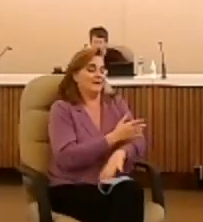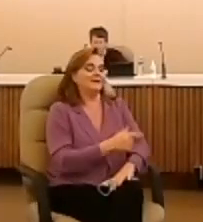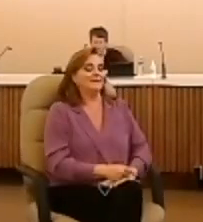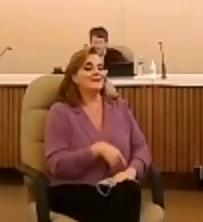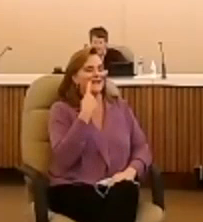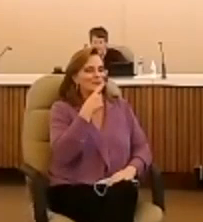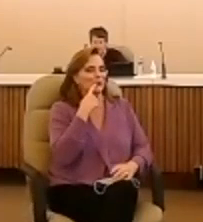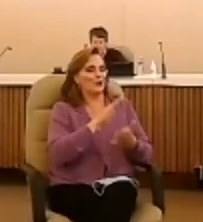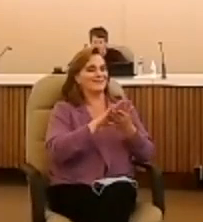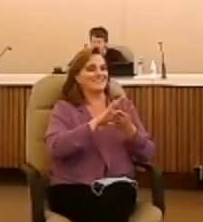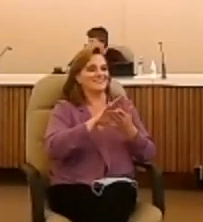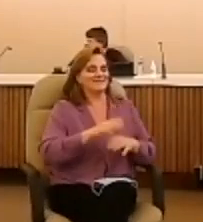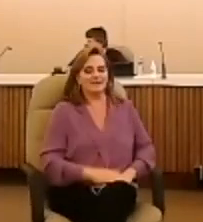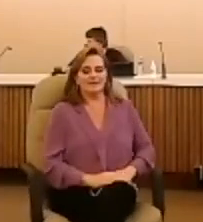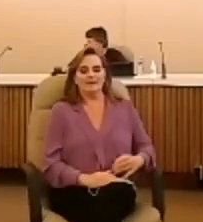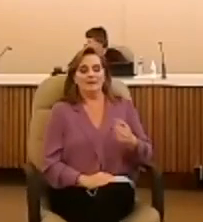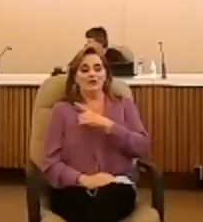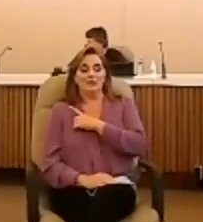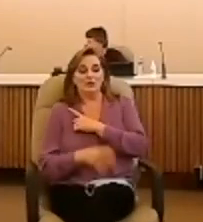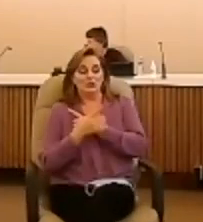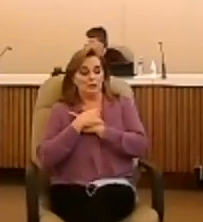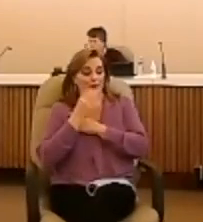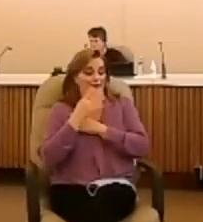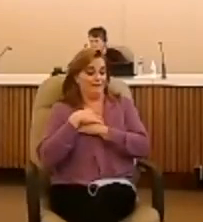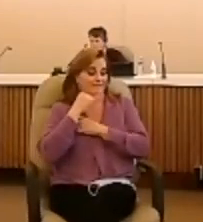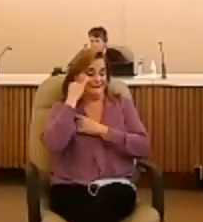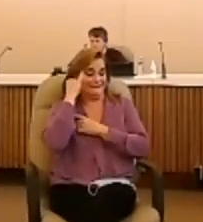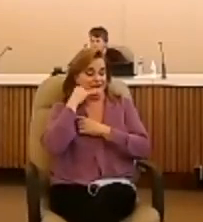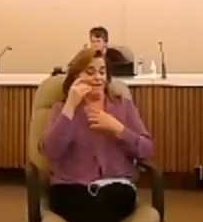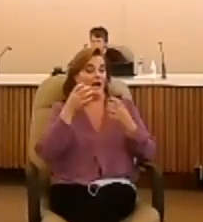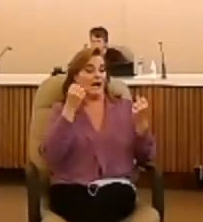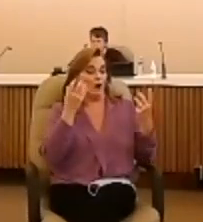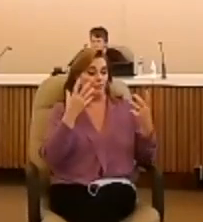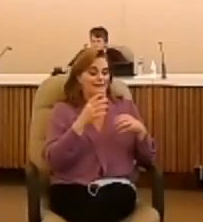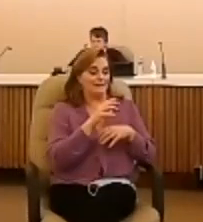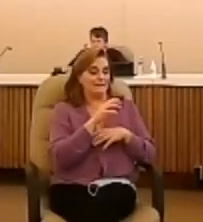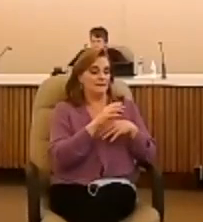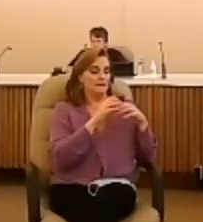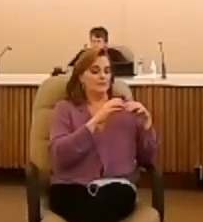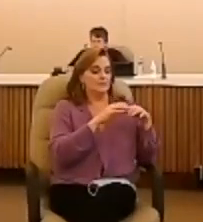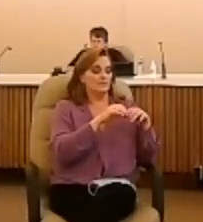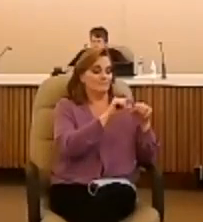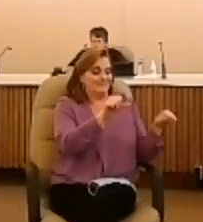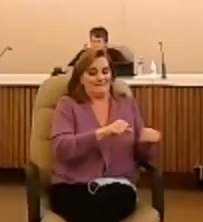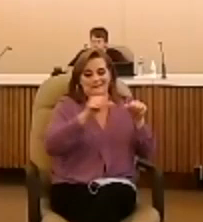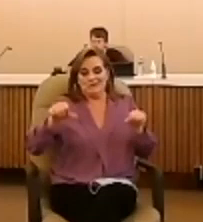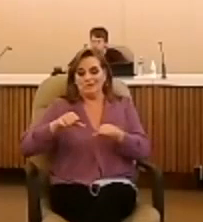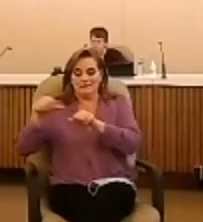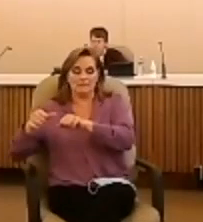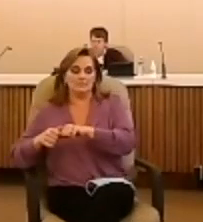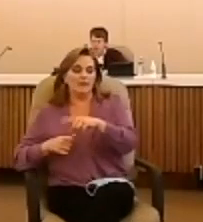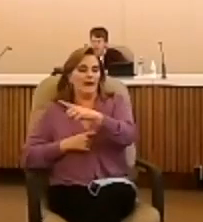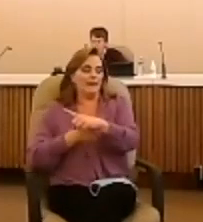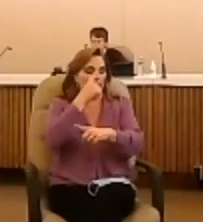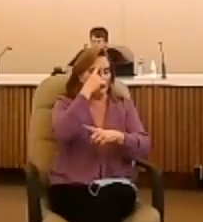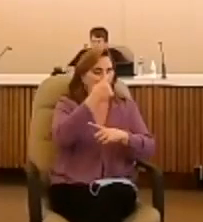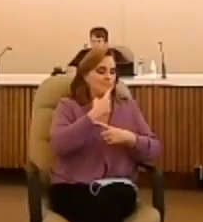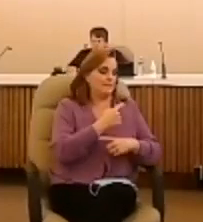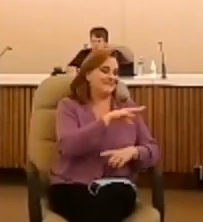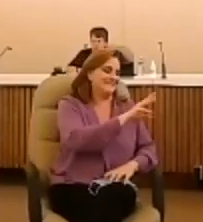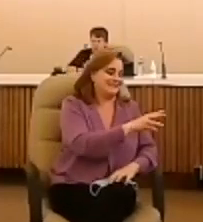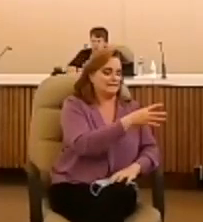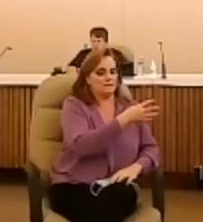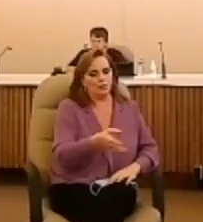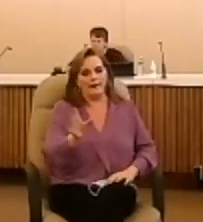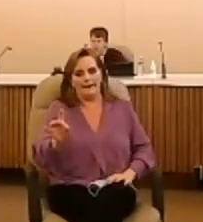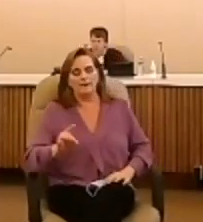Do you have an idea of how many stations you'll have? I think around 6 to 8. Oh, okay. So I assume